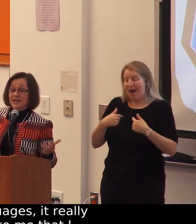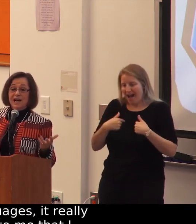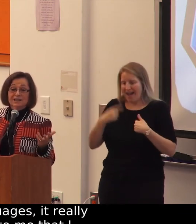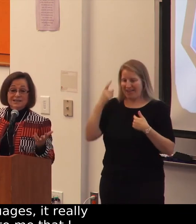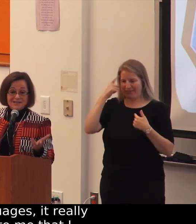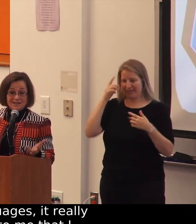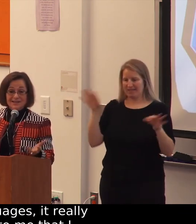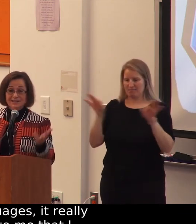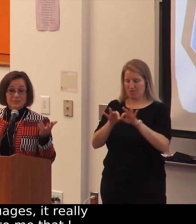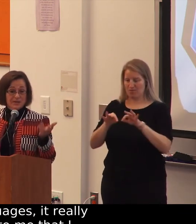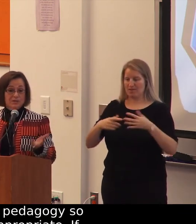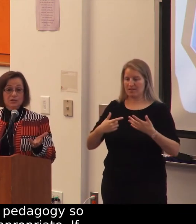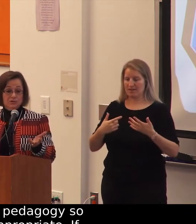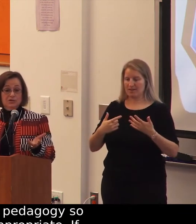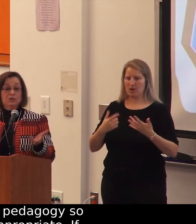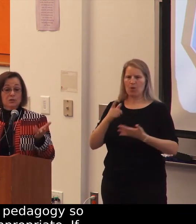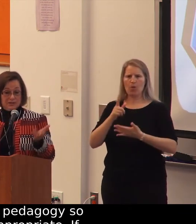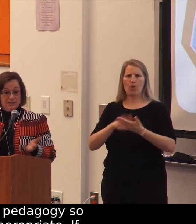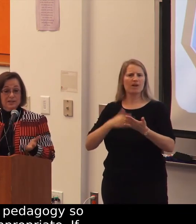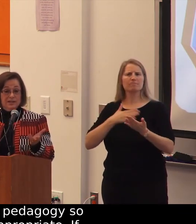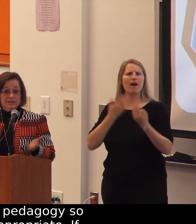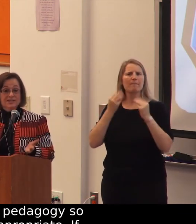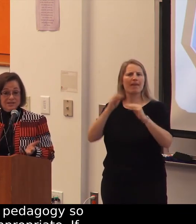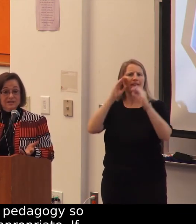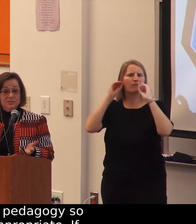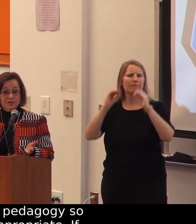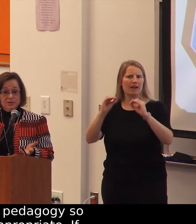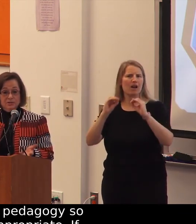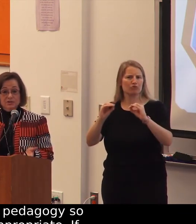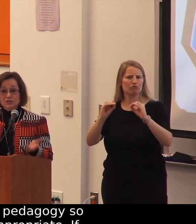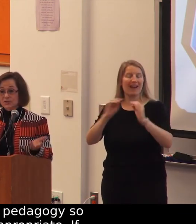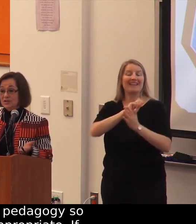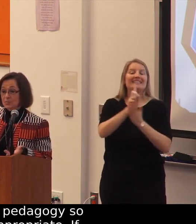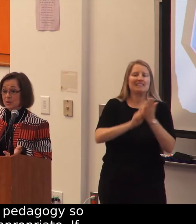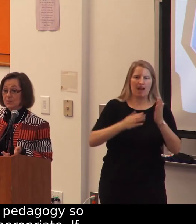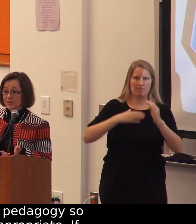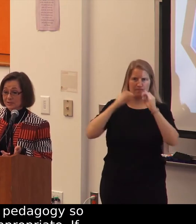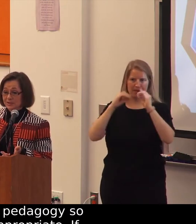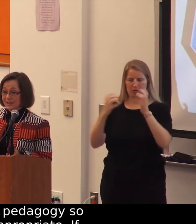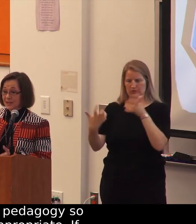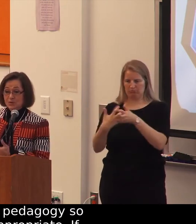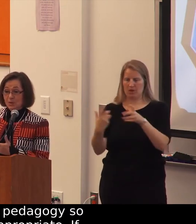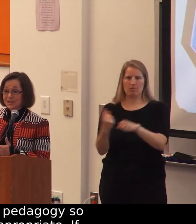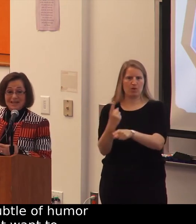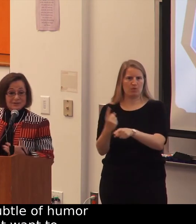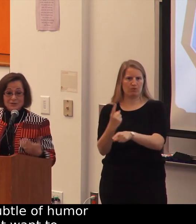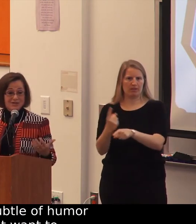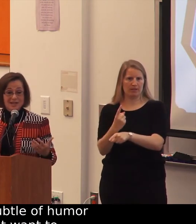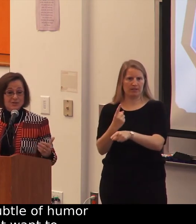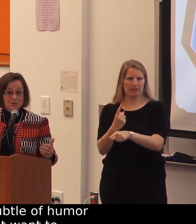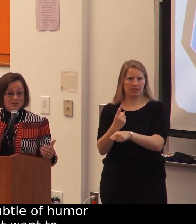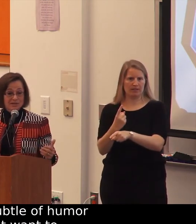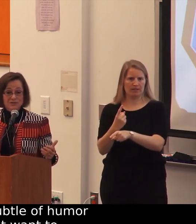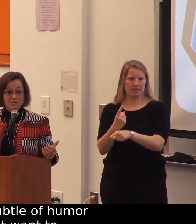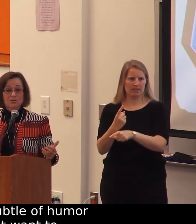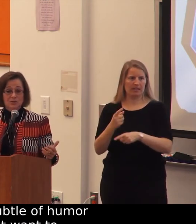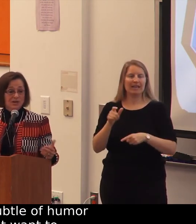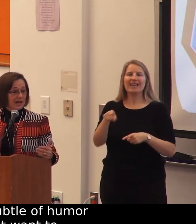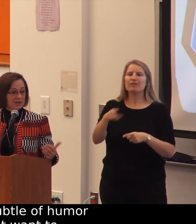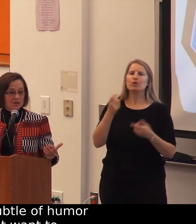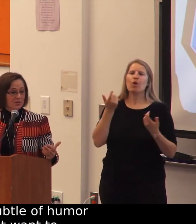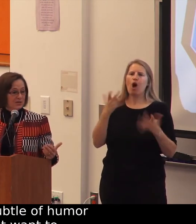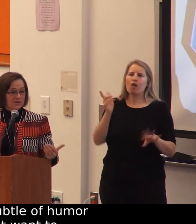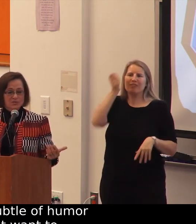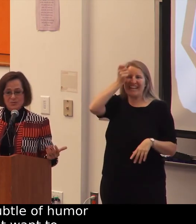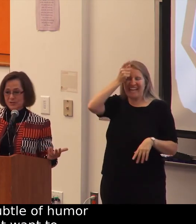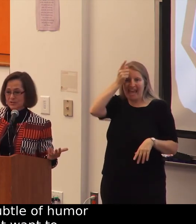that I decide the pedagogy or can design the pedagogy so that it's appropriate. If you already understand the most subtle of humor,